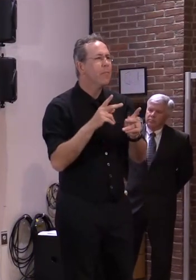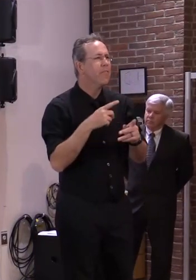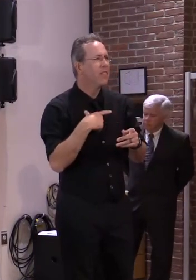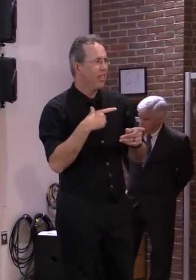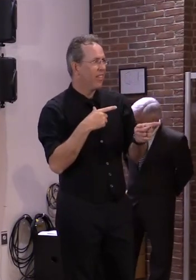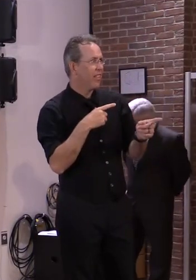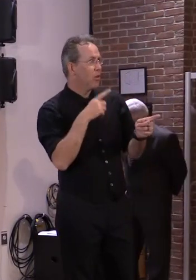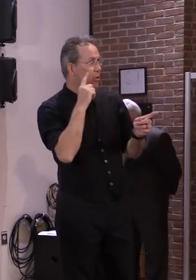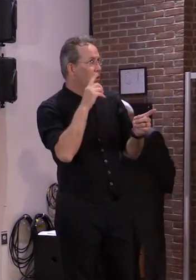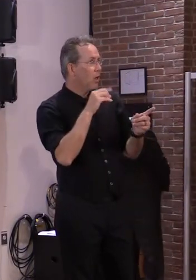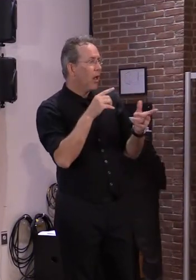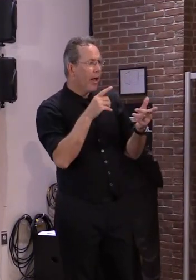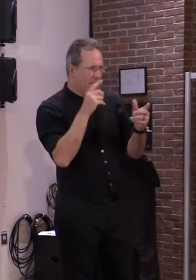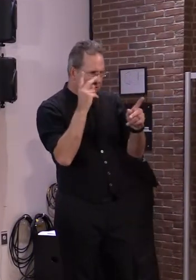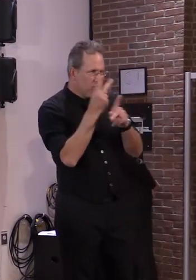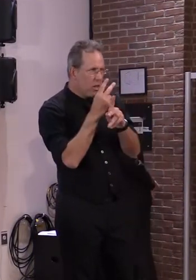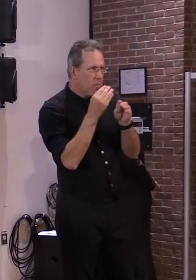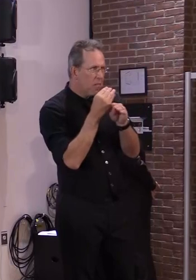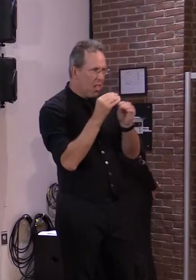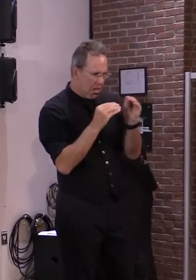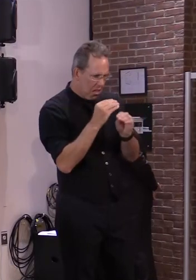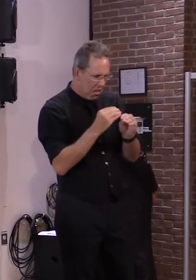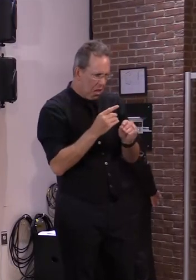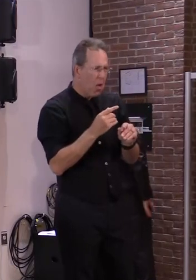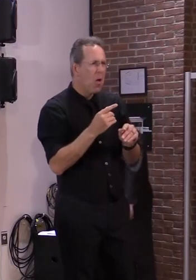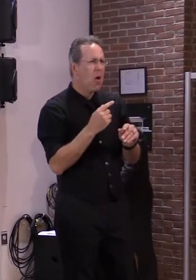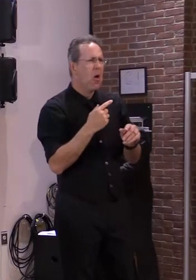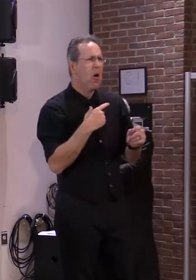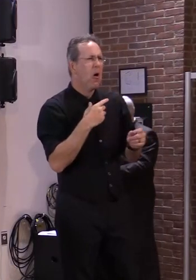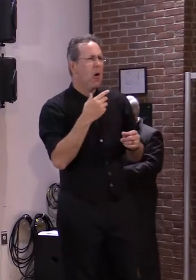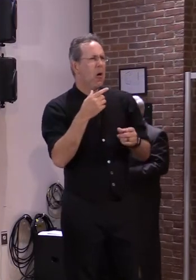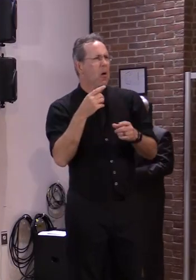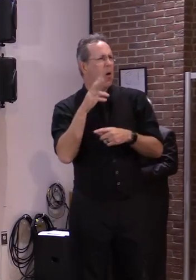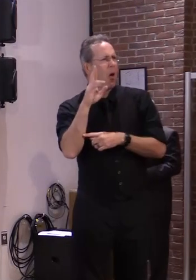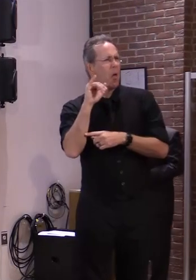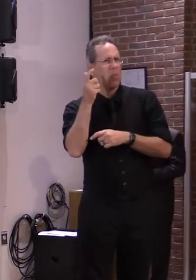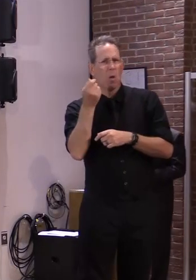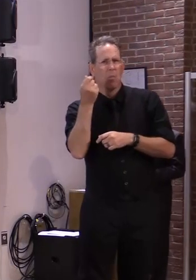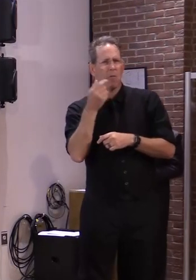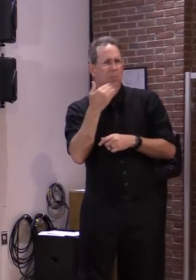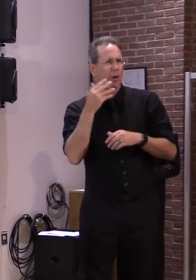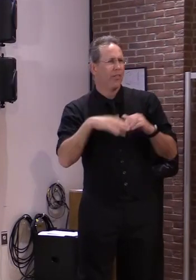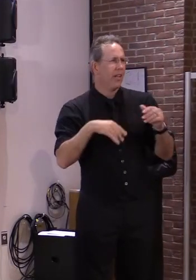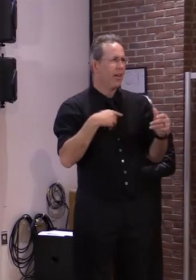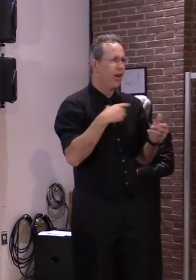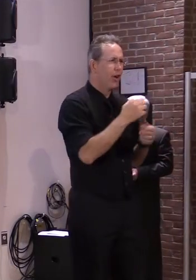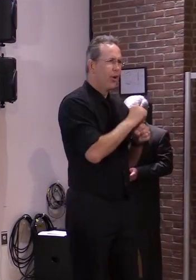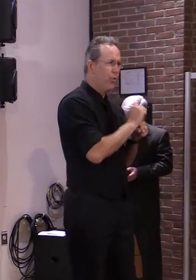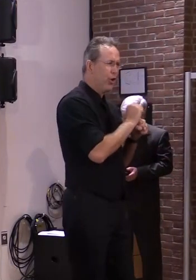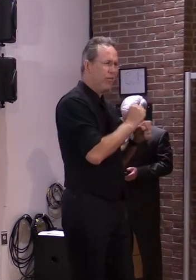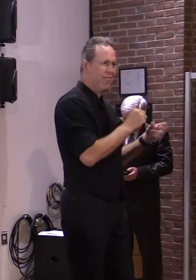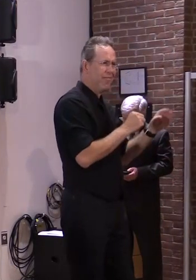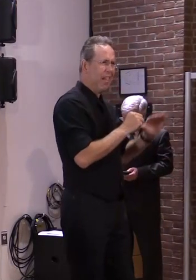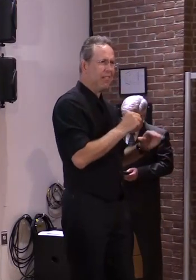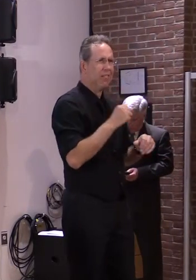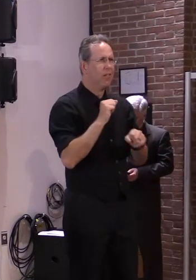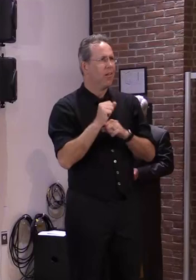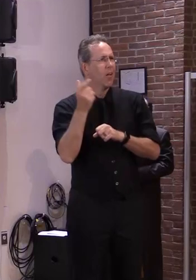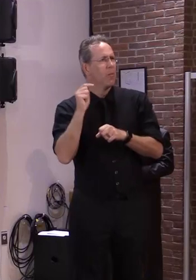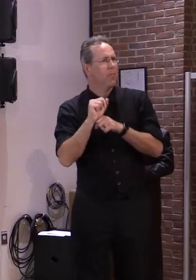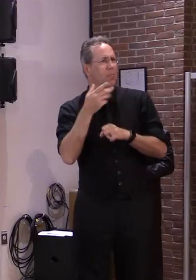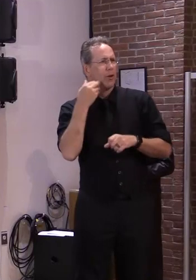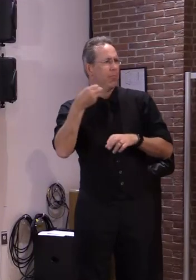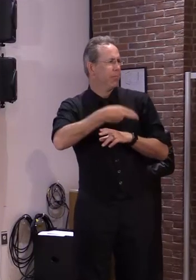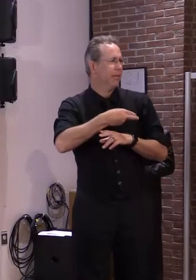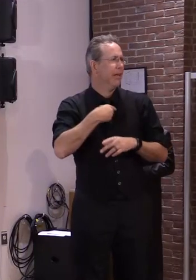and feel as though they can stay home, collect unemployment, get the $300 stipend, and be in